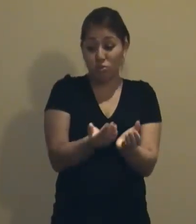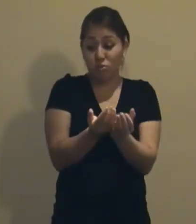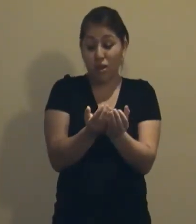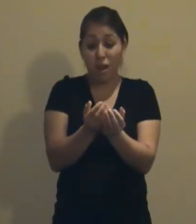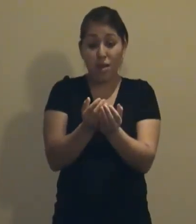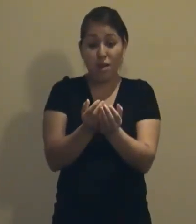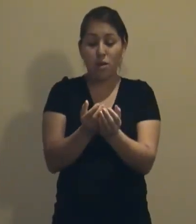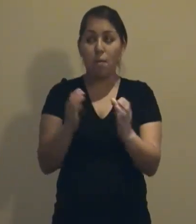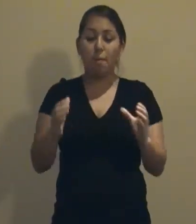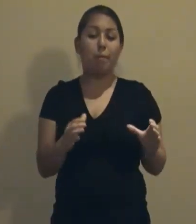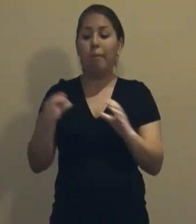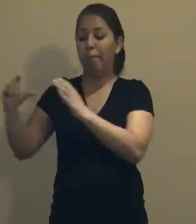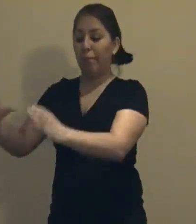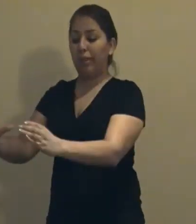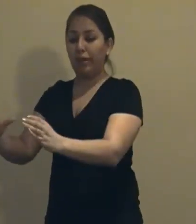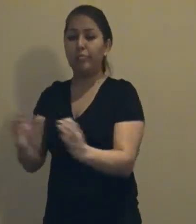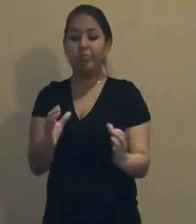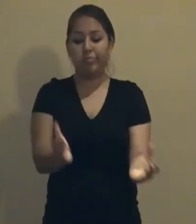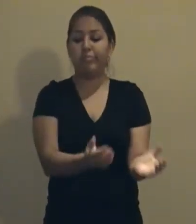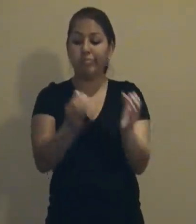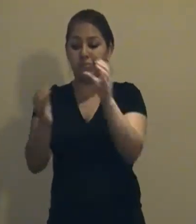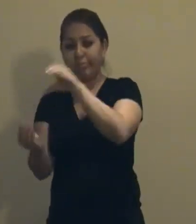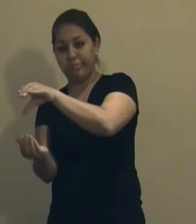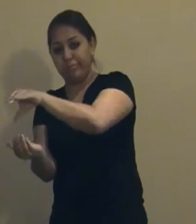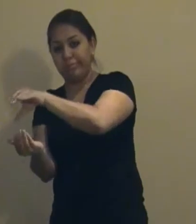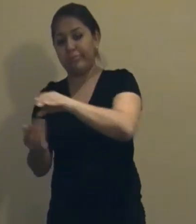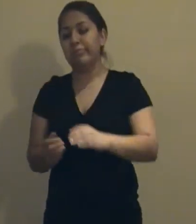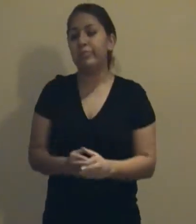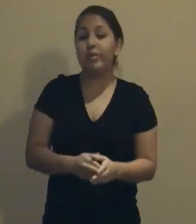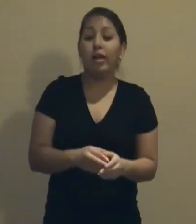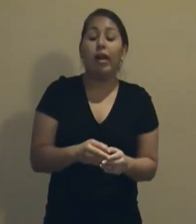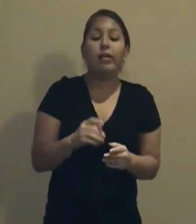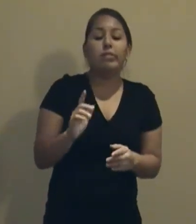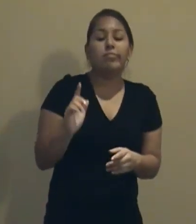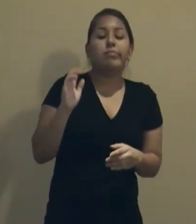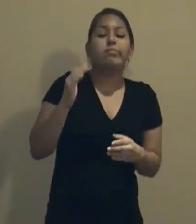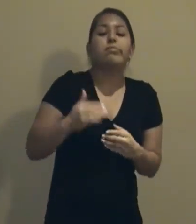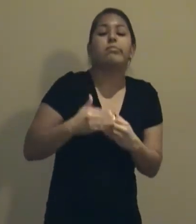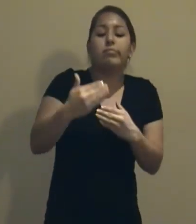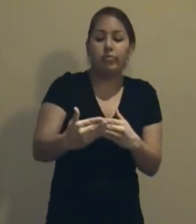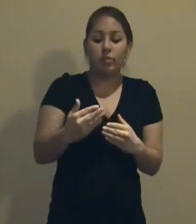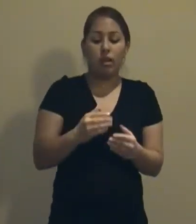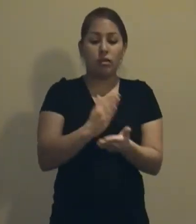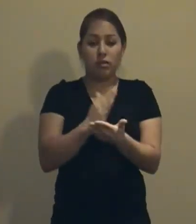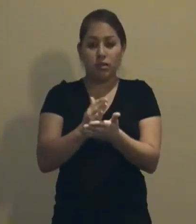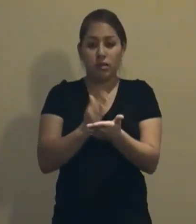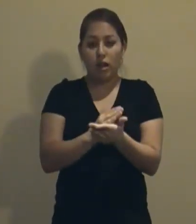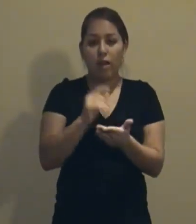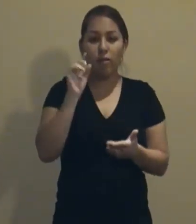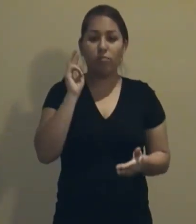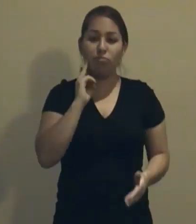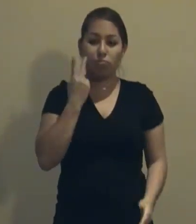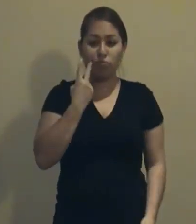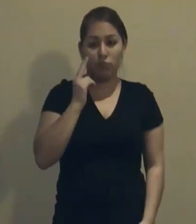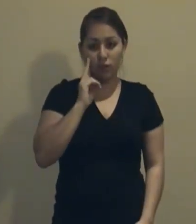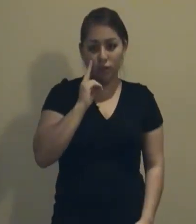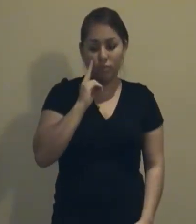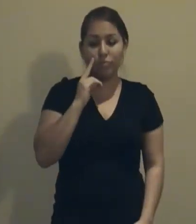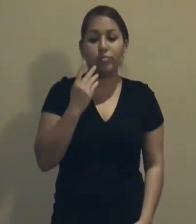And now you want to cut the vegetables. But before you cut the vegetables, you want to make sure that you wash off the cutting board and the